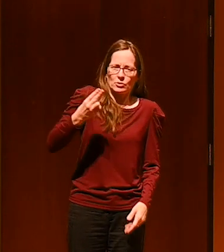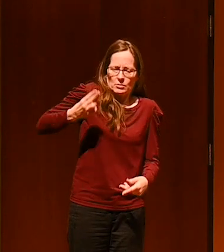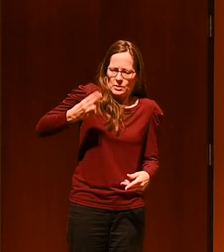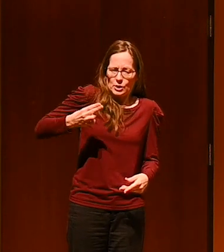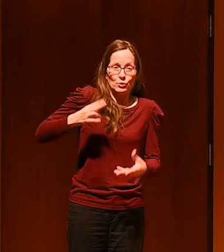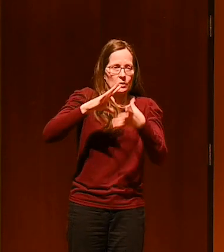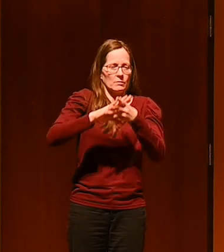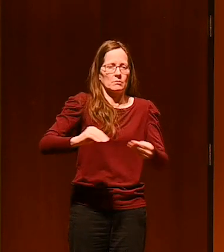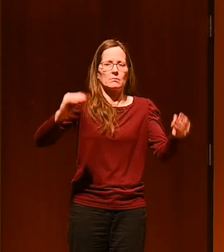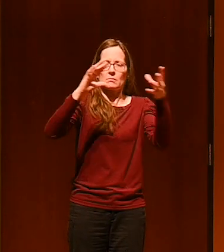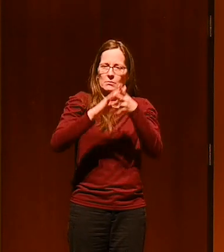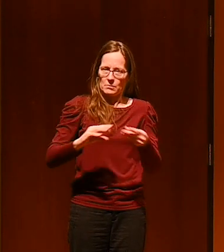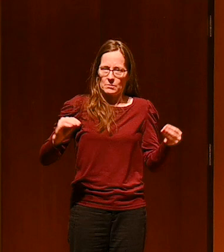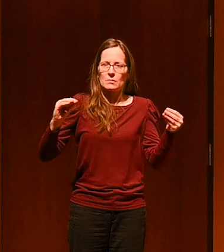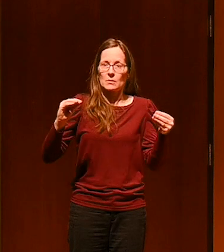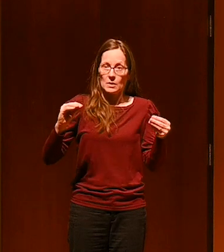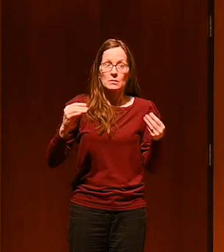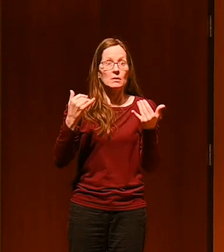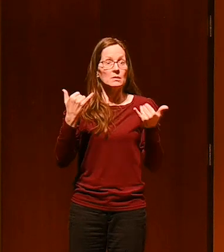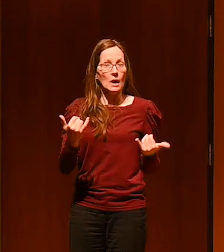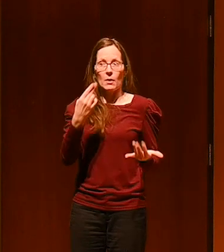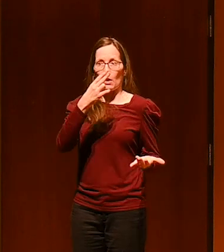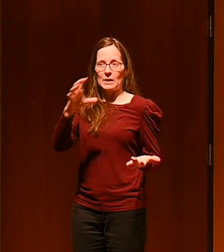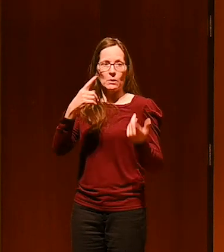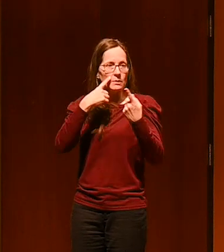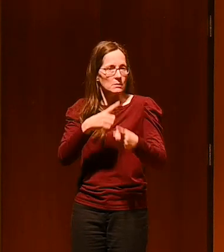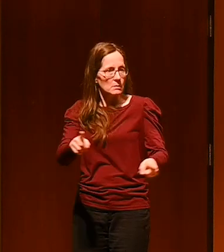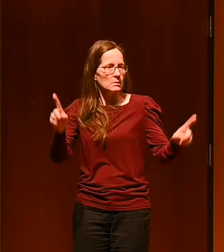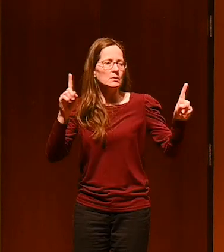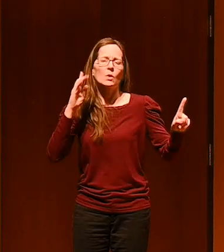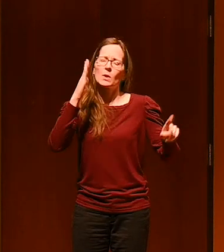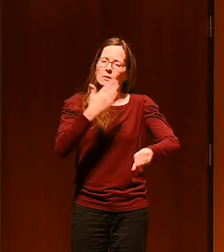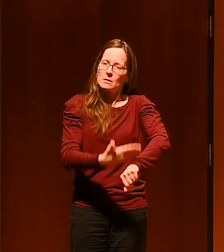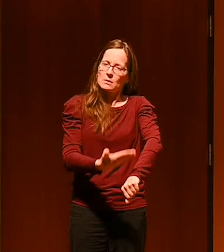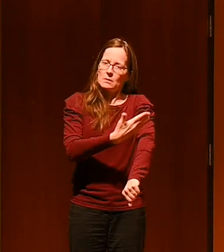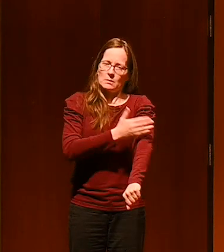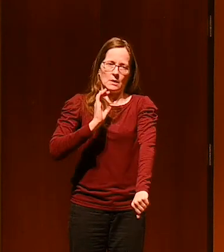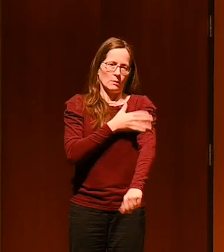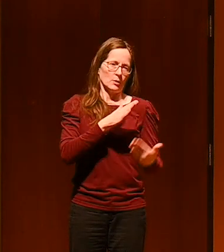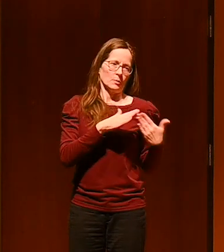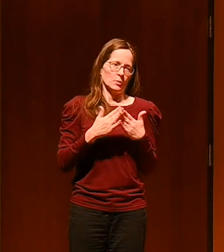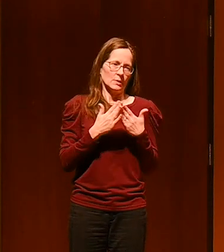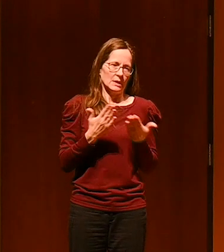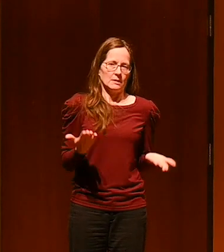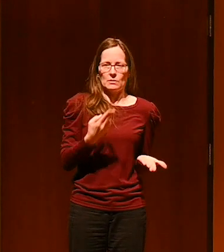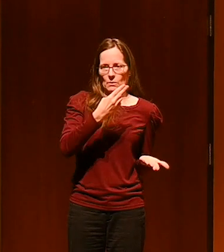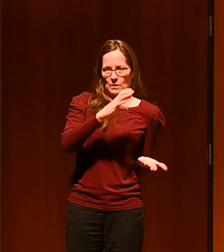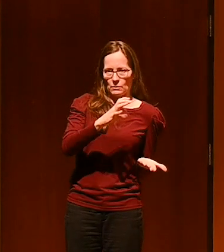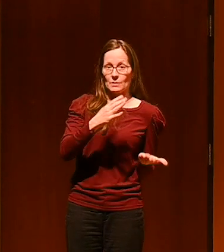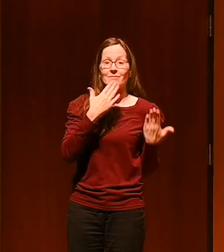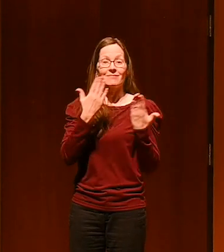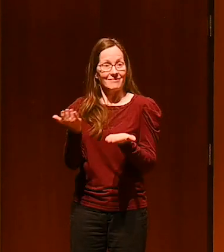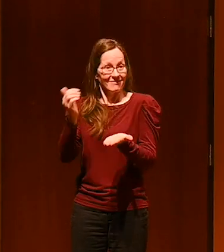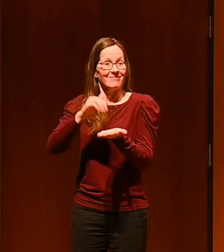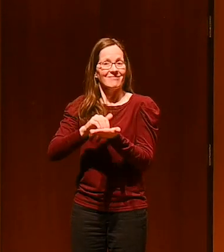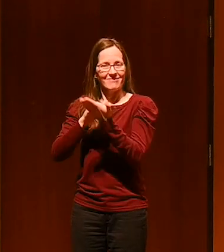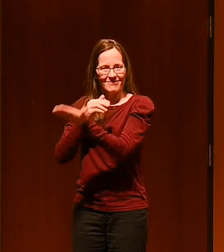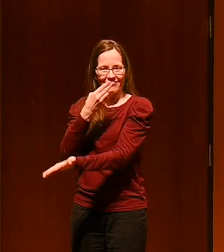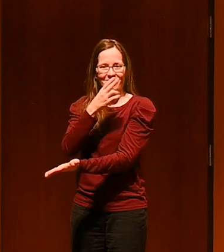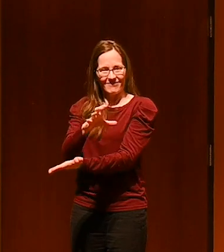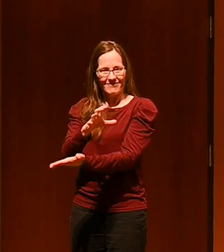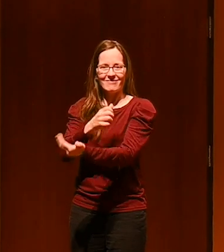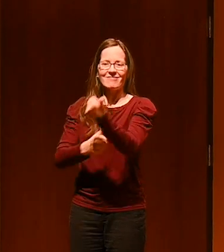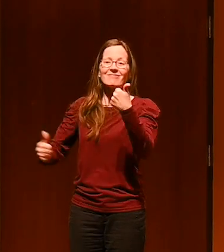amazing announcement will indeed enhance our communities and Howard County. So thank you again to our county executive,